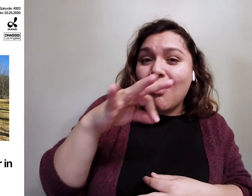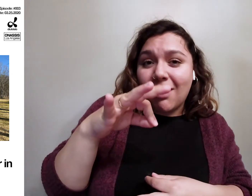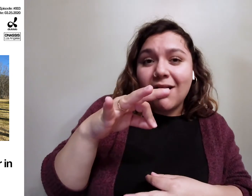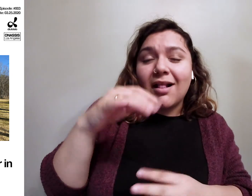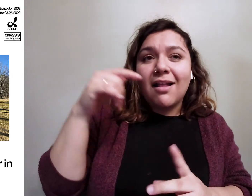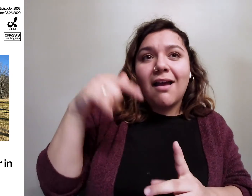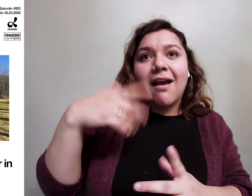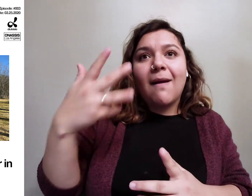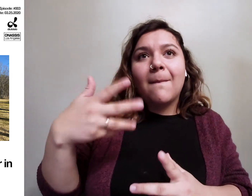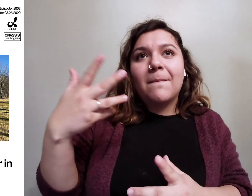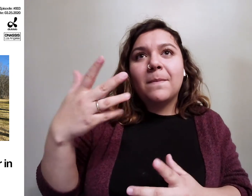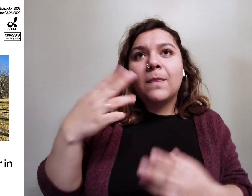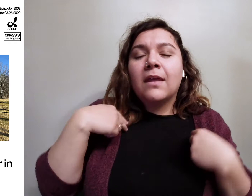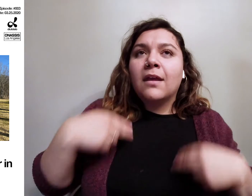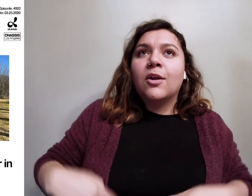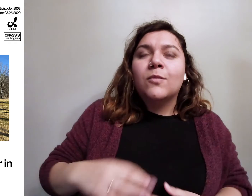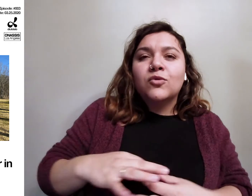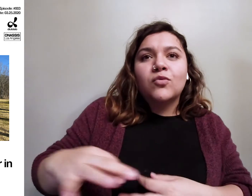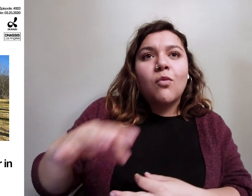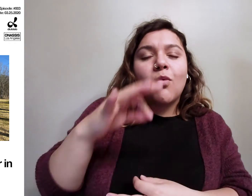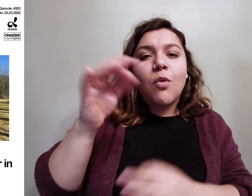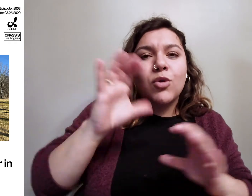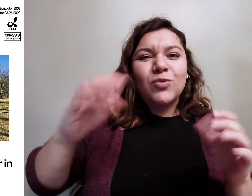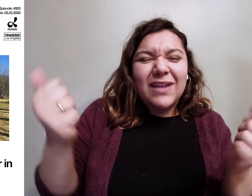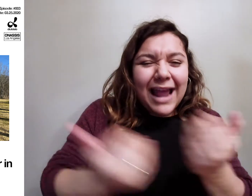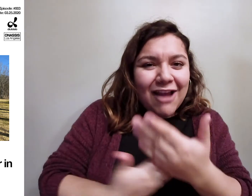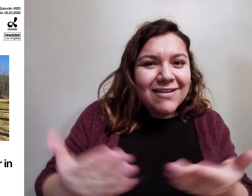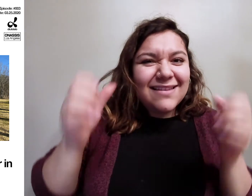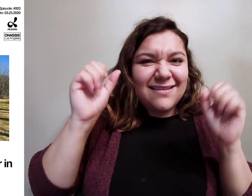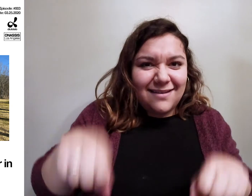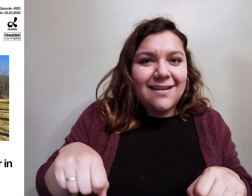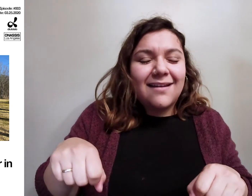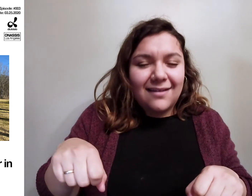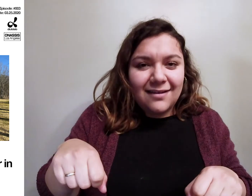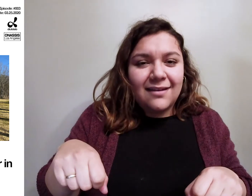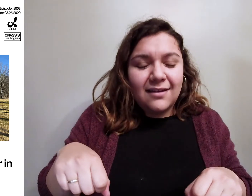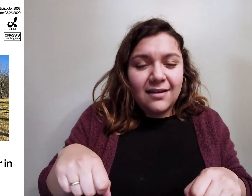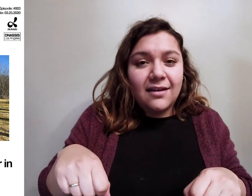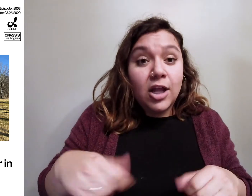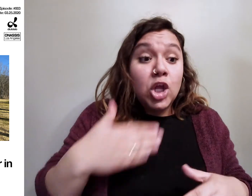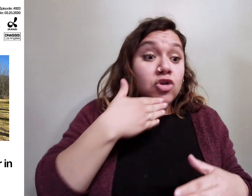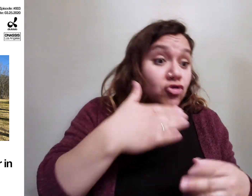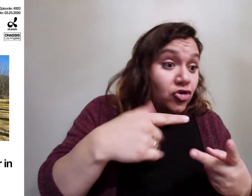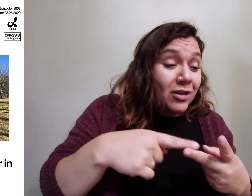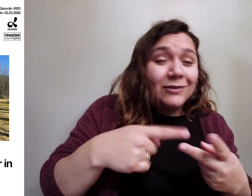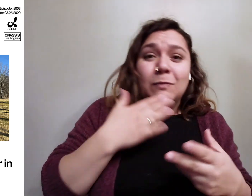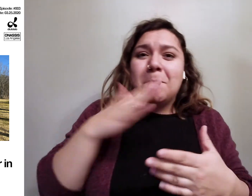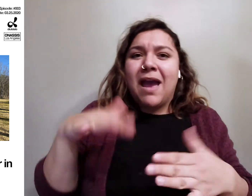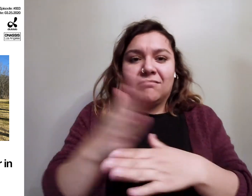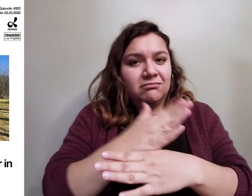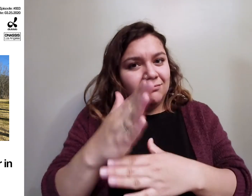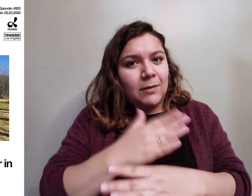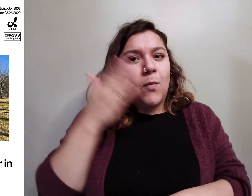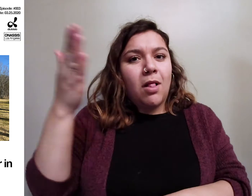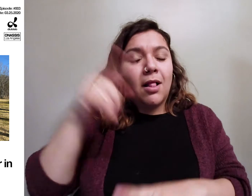be a heightened sense of goodness. Maybe